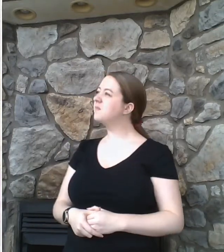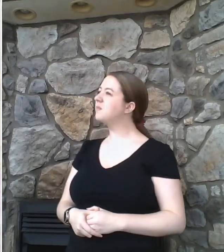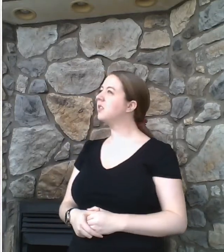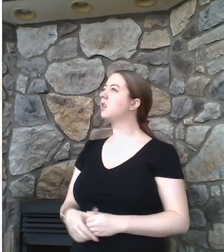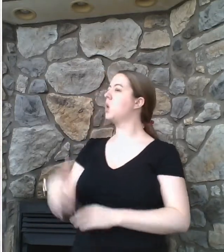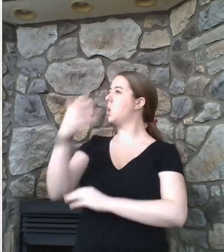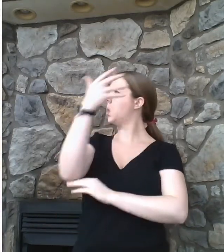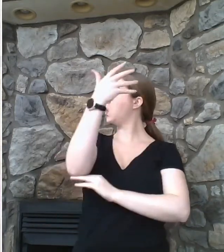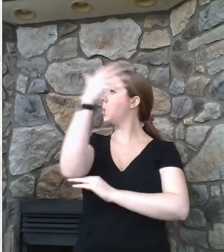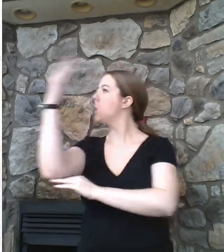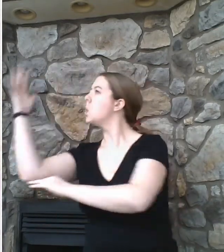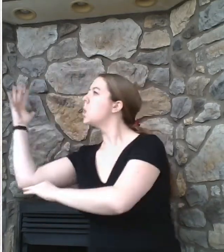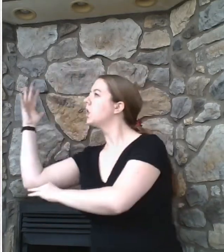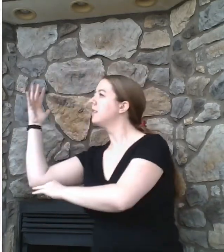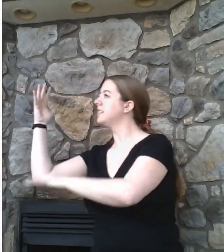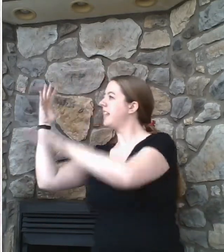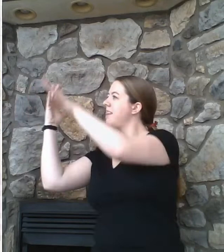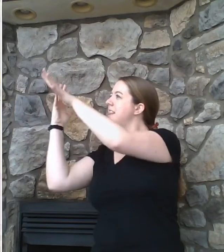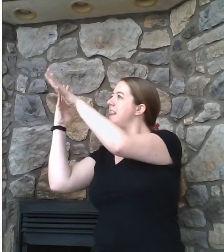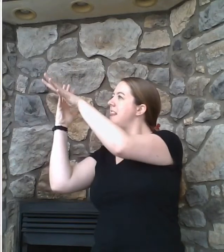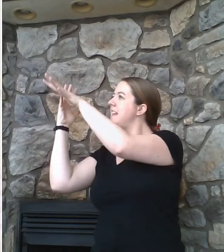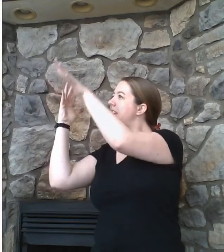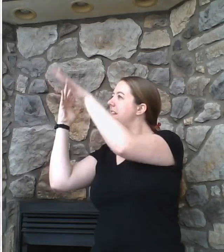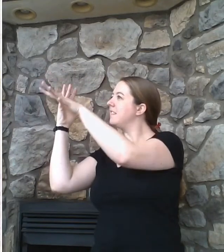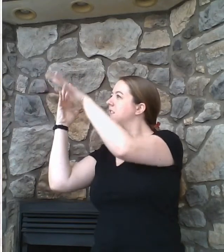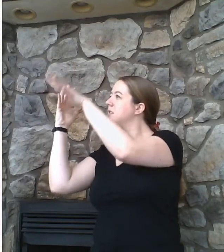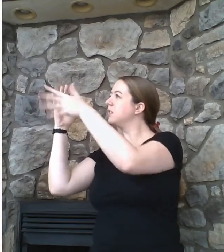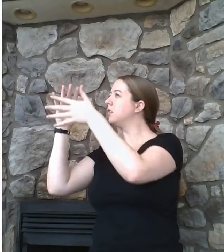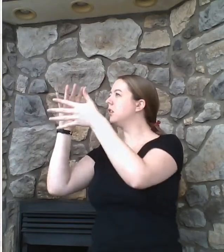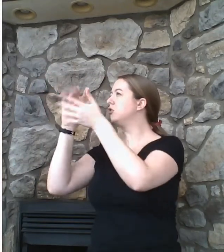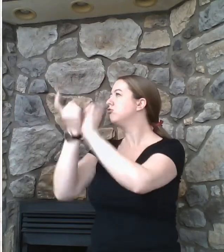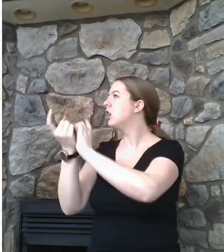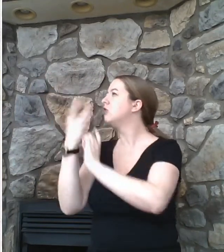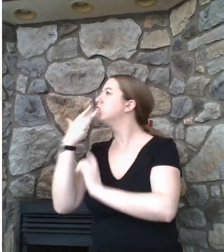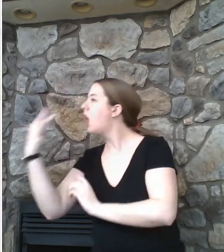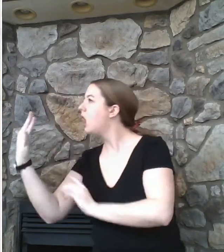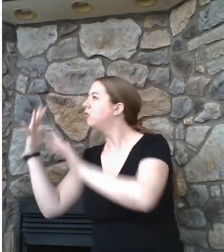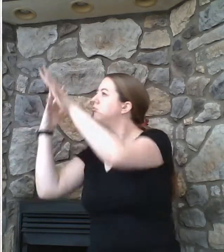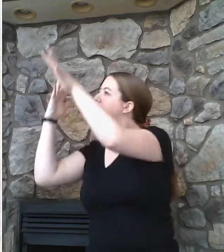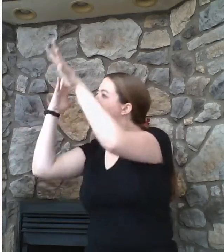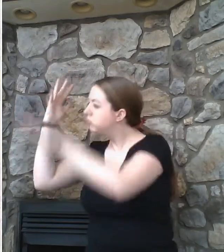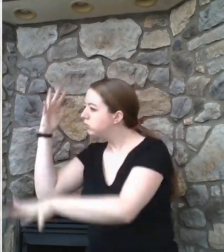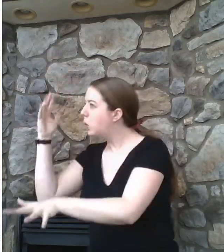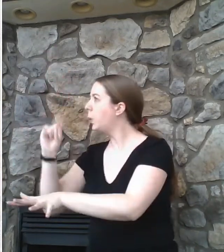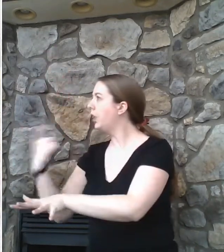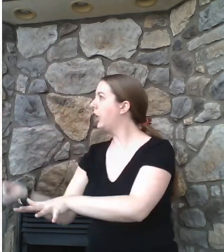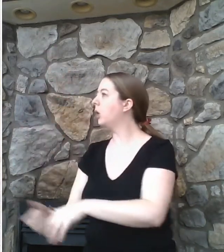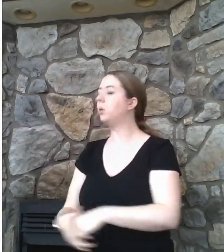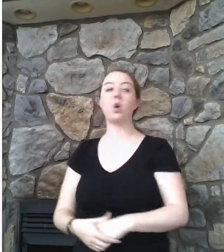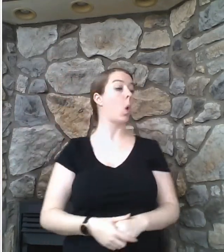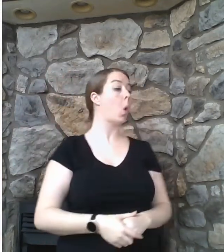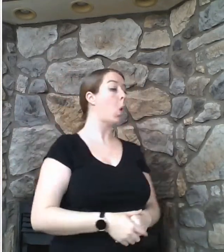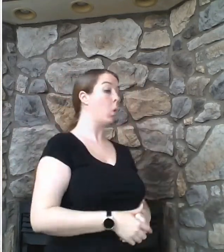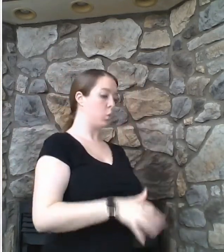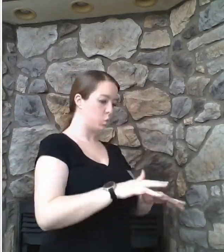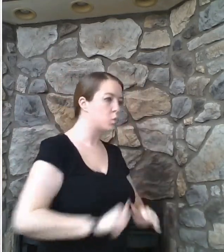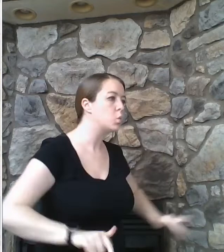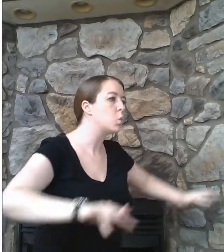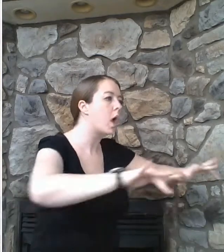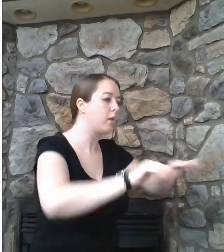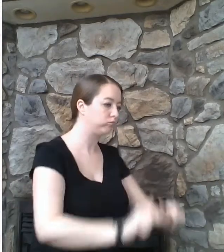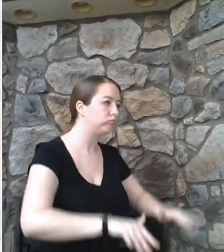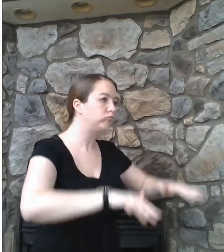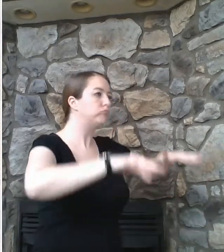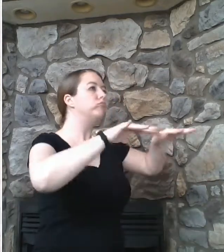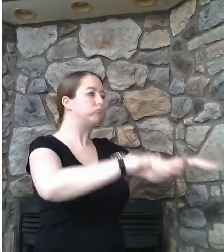And the leaves in the forest, when they turn color and fall into the ground to become part of